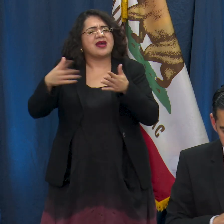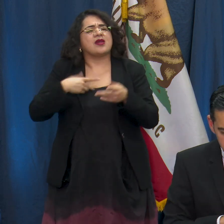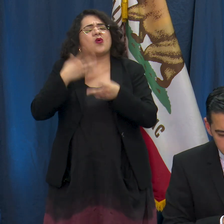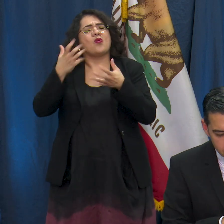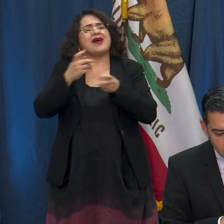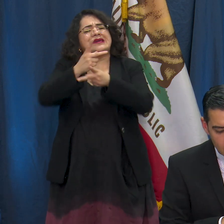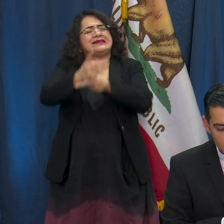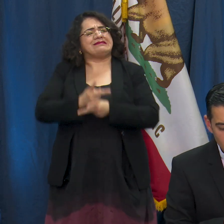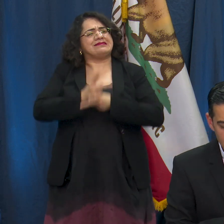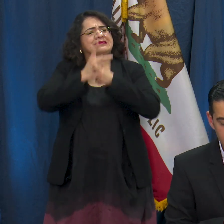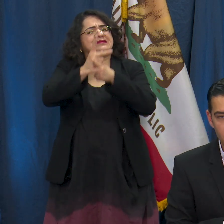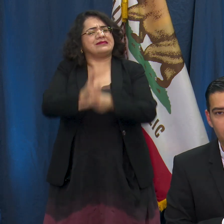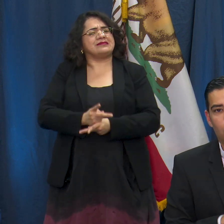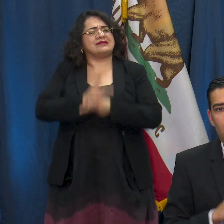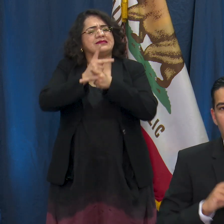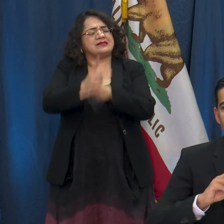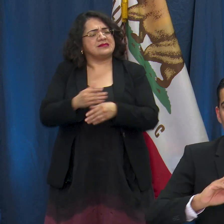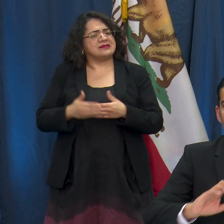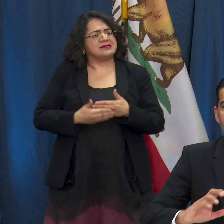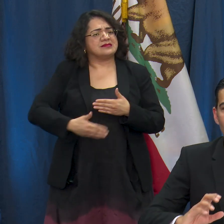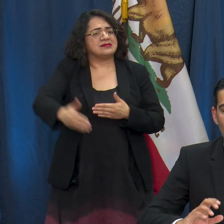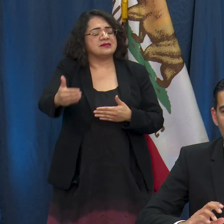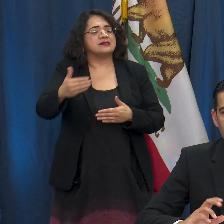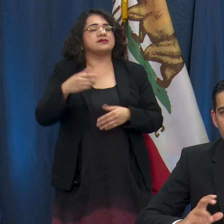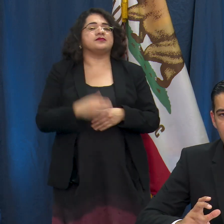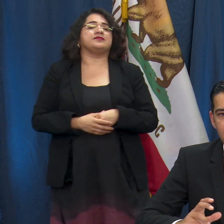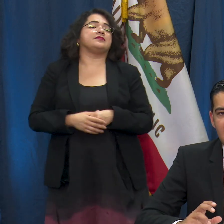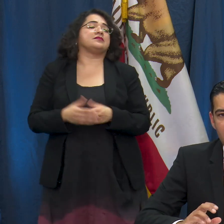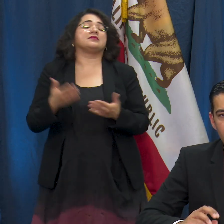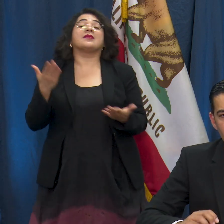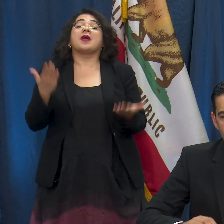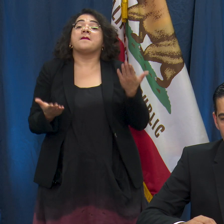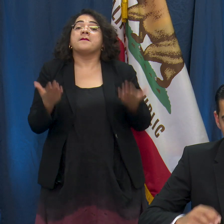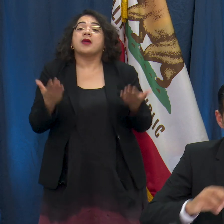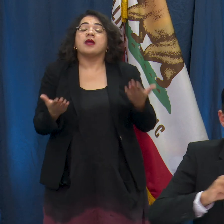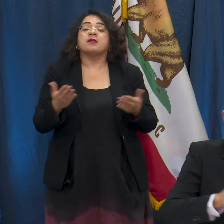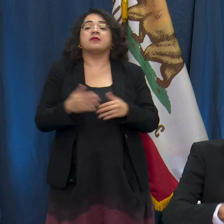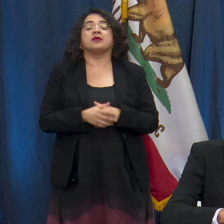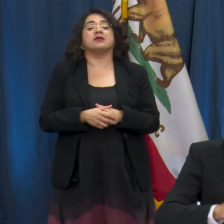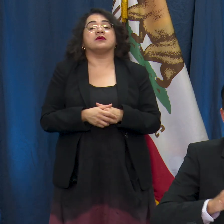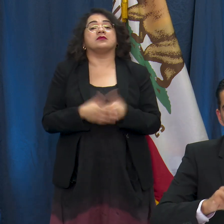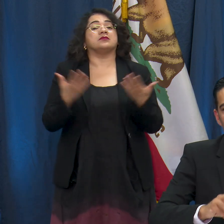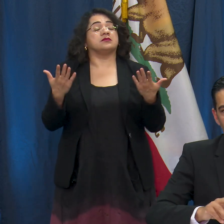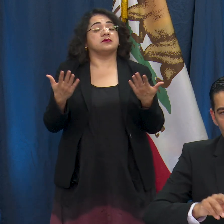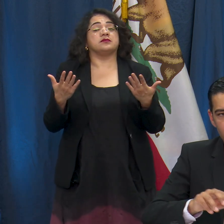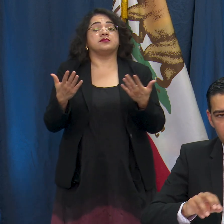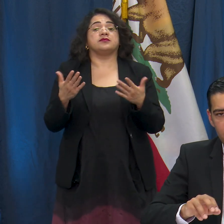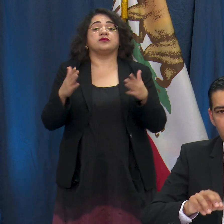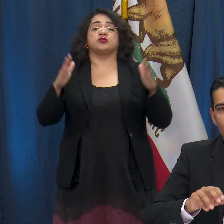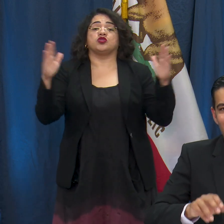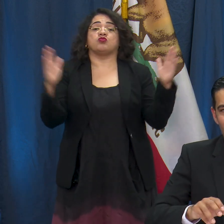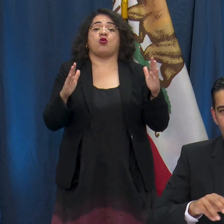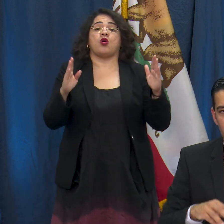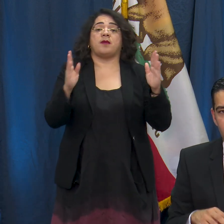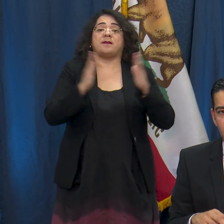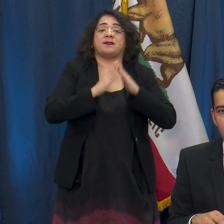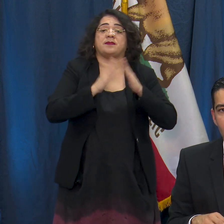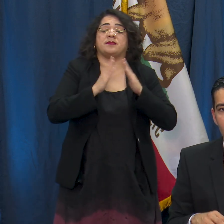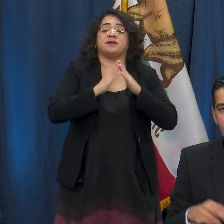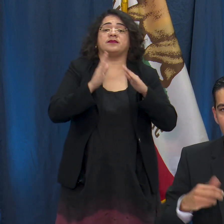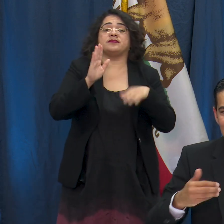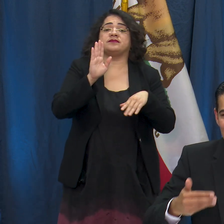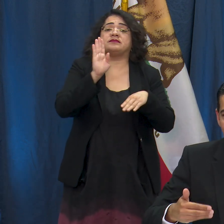like? It could look, for example, where we might have certain types of small businesses or